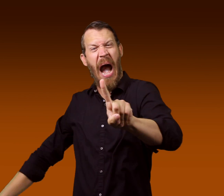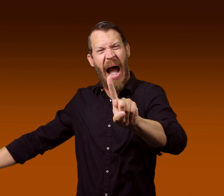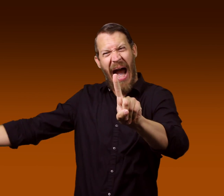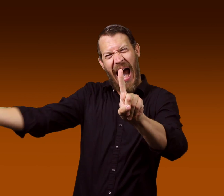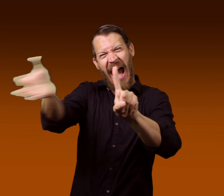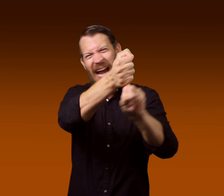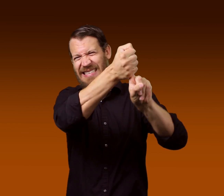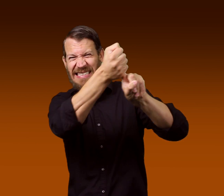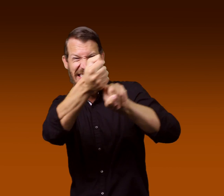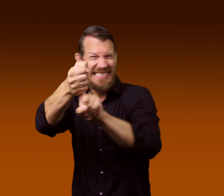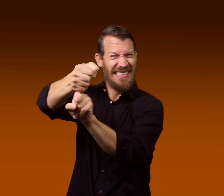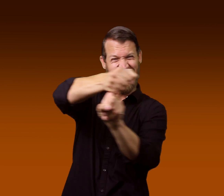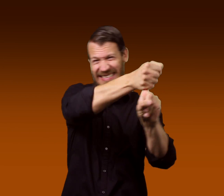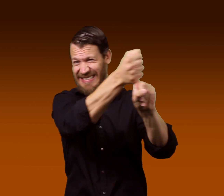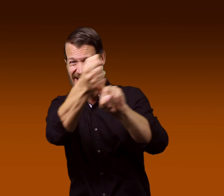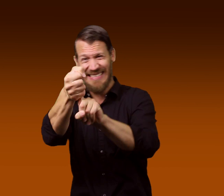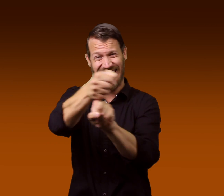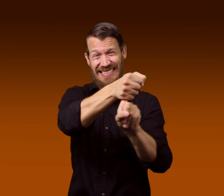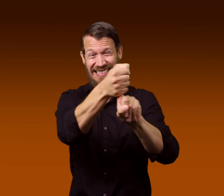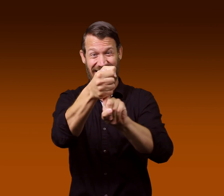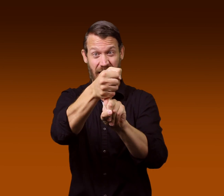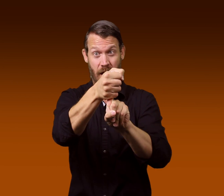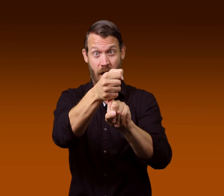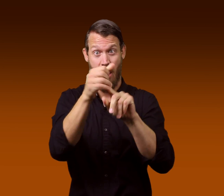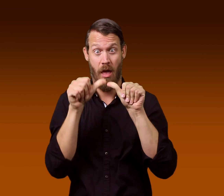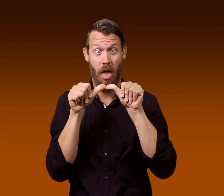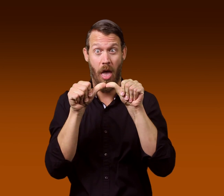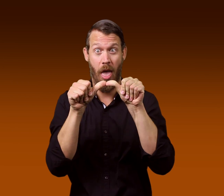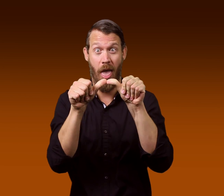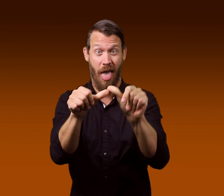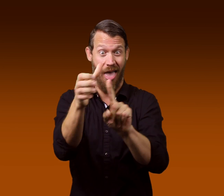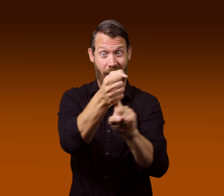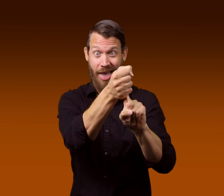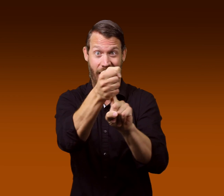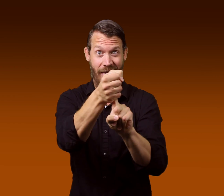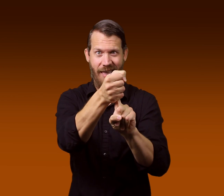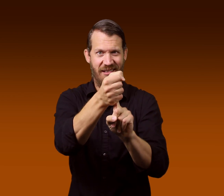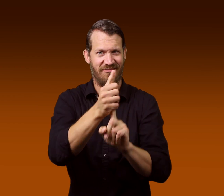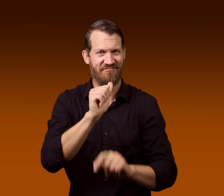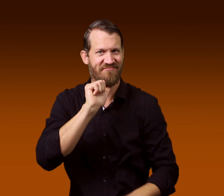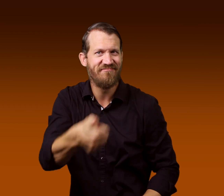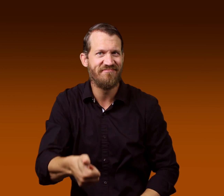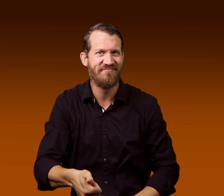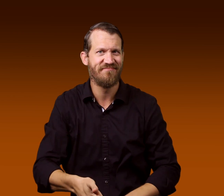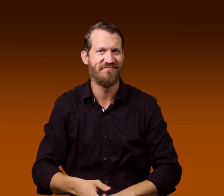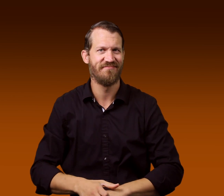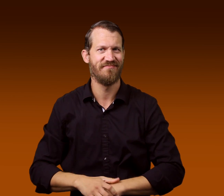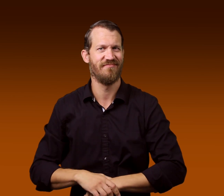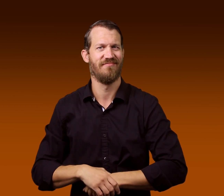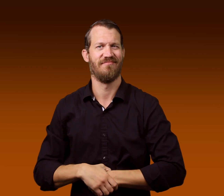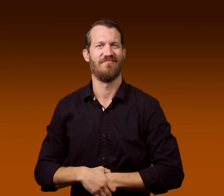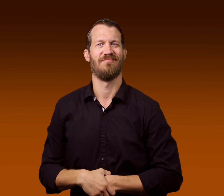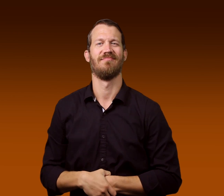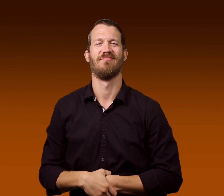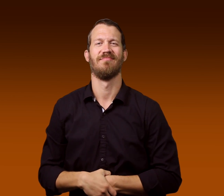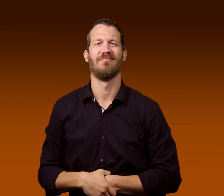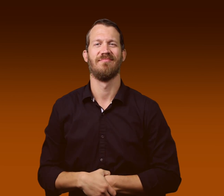little dog leaped into the air and caught the broom by the handle, but he was not there for long.